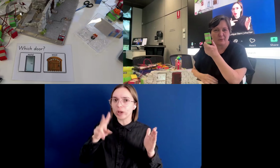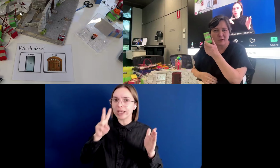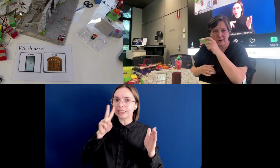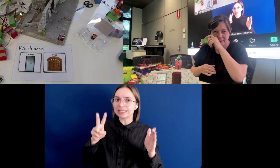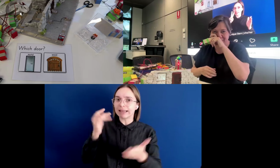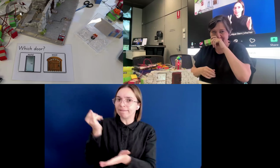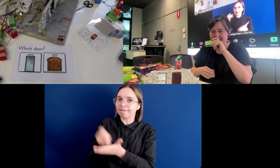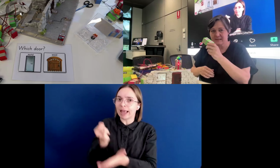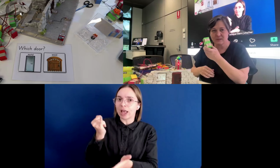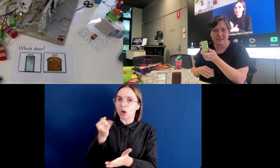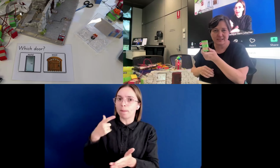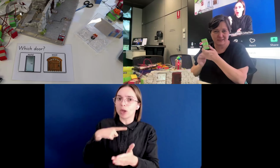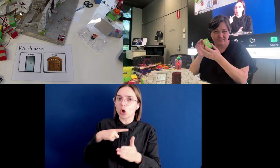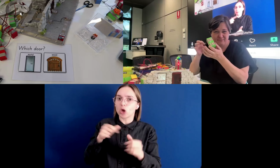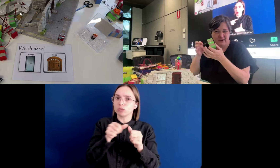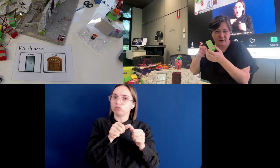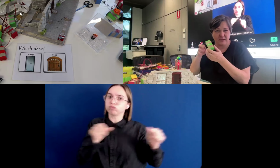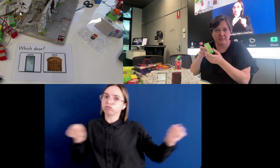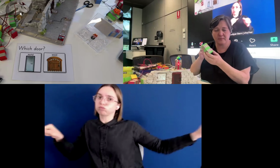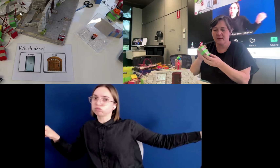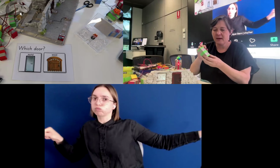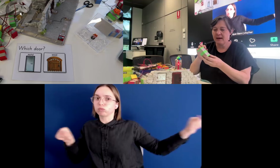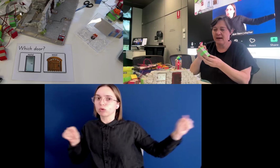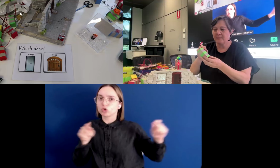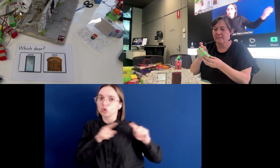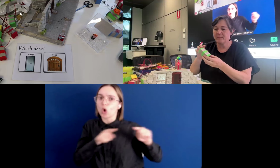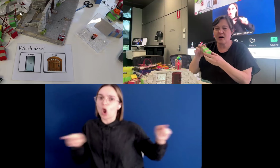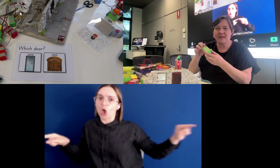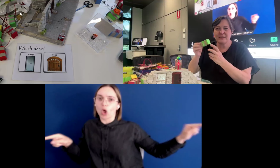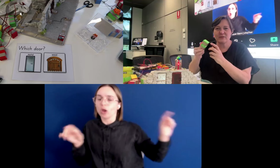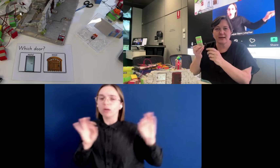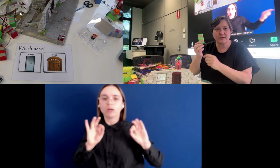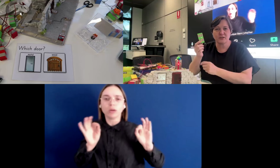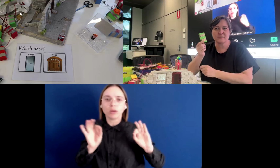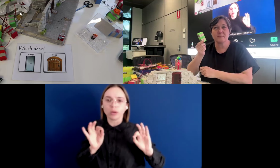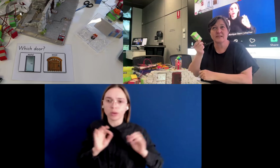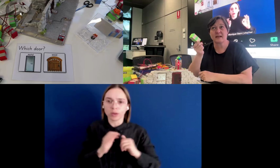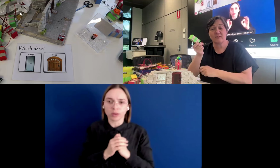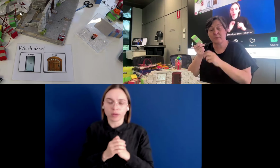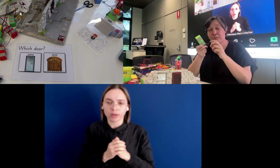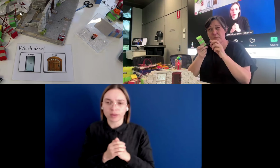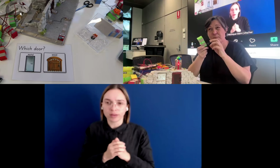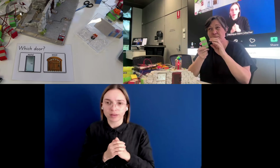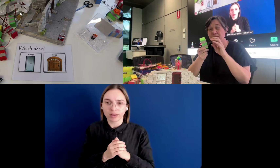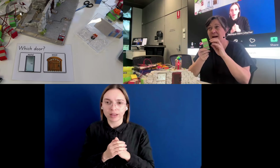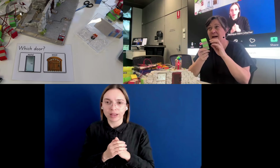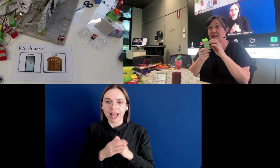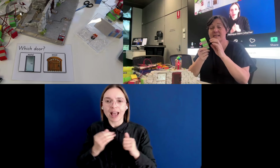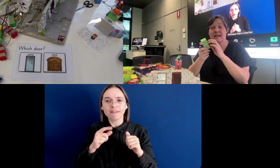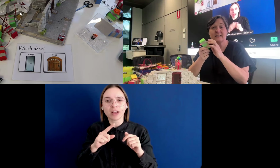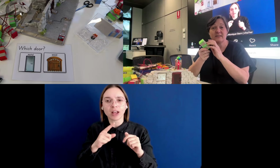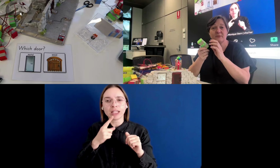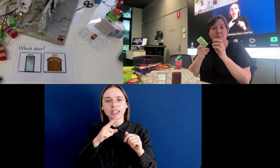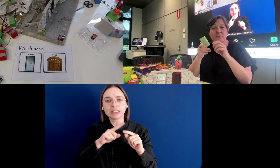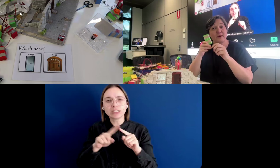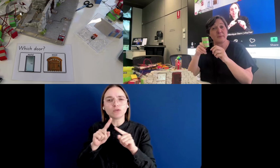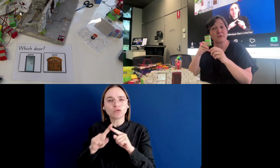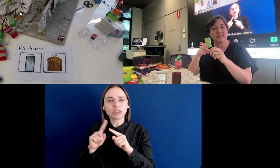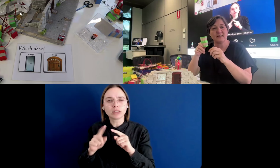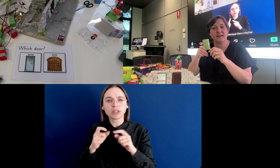you get like 1 ohm resistance, which is very minimum. I've been trying to do some stuff with